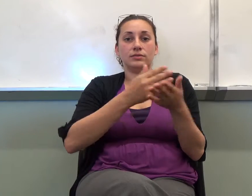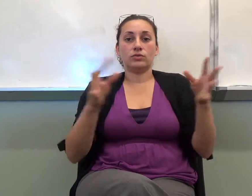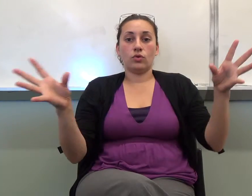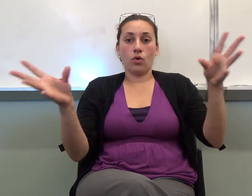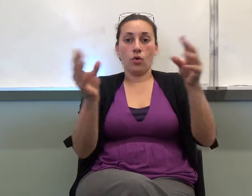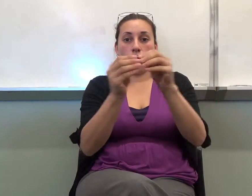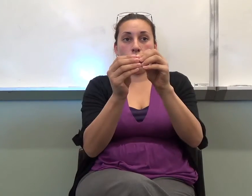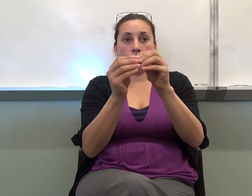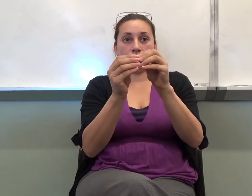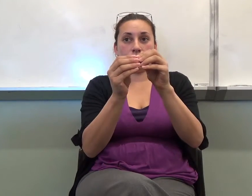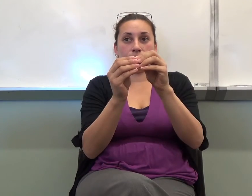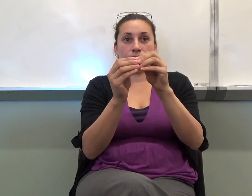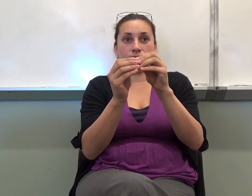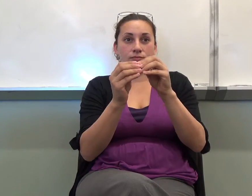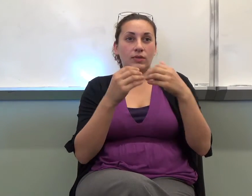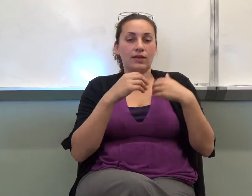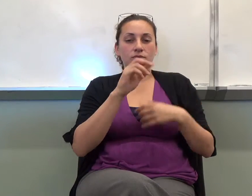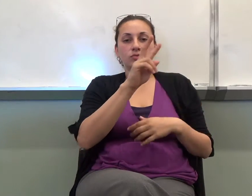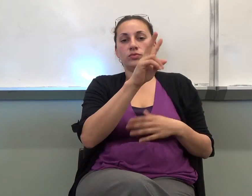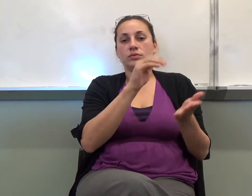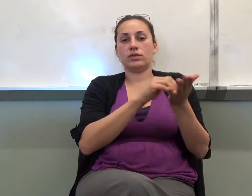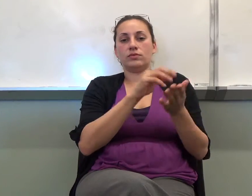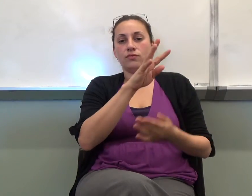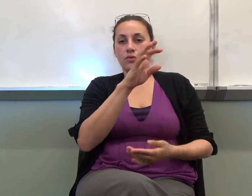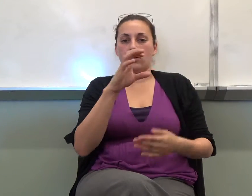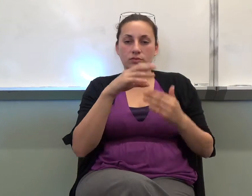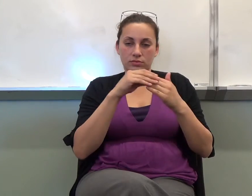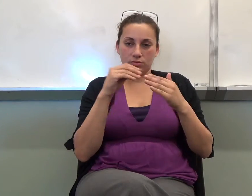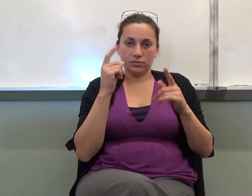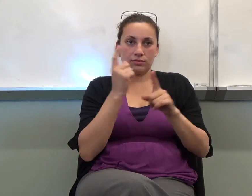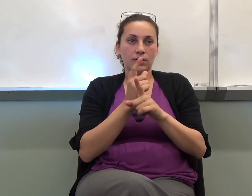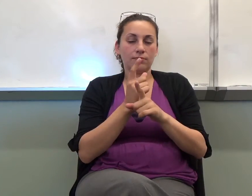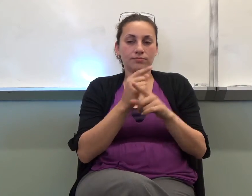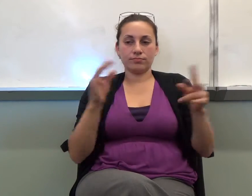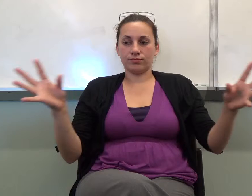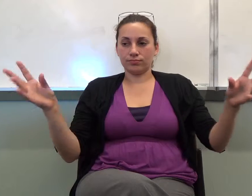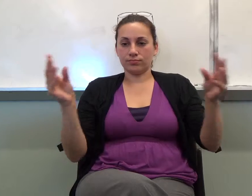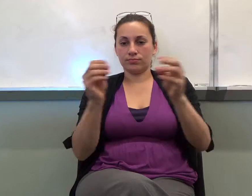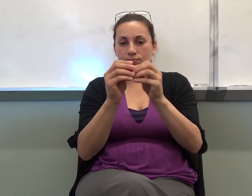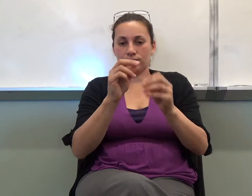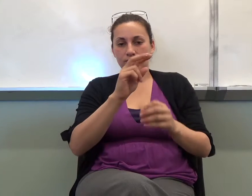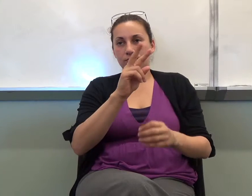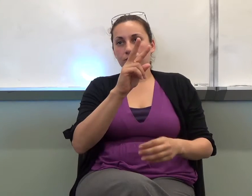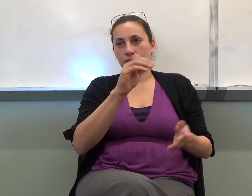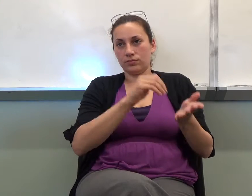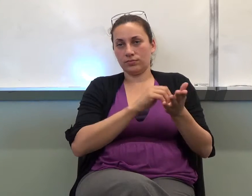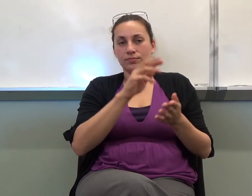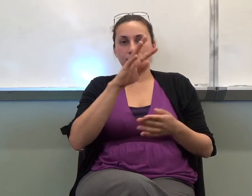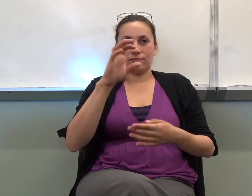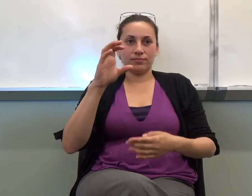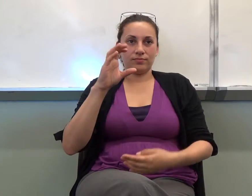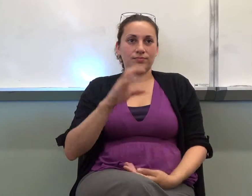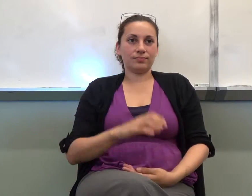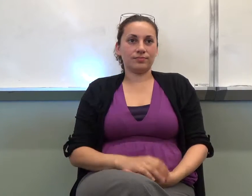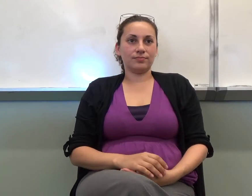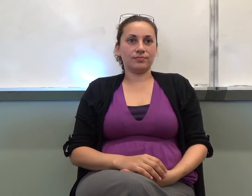did they give us that yet? 2,400. So all of this totals up to 2,400. Okay, that's the monthly